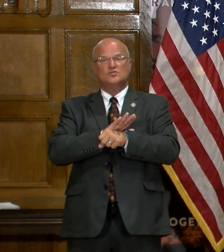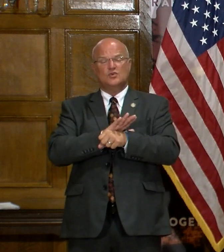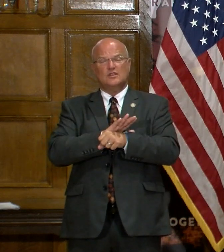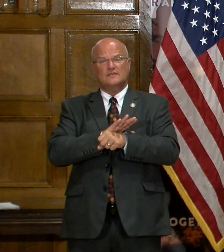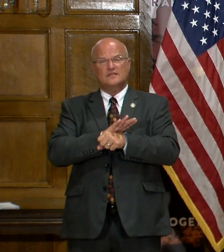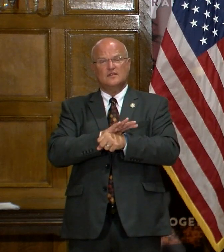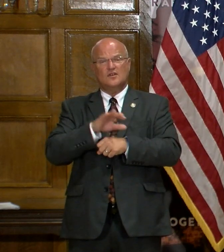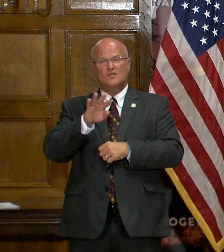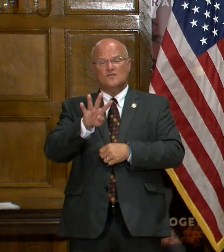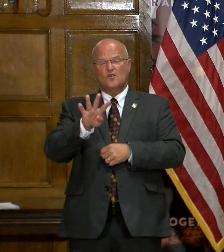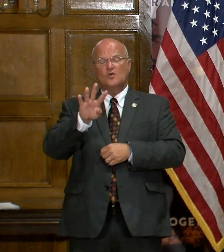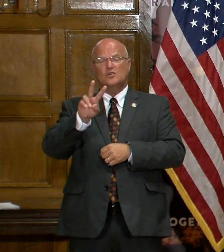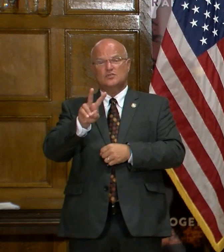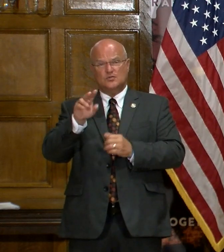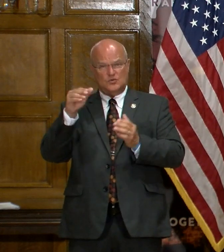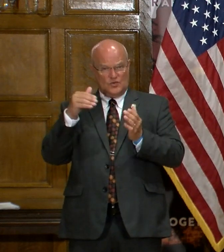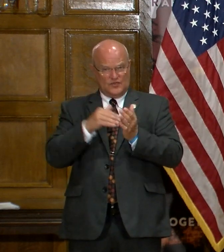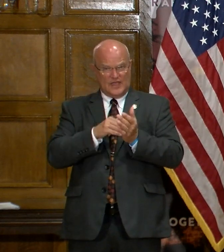of